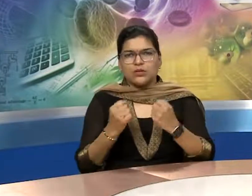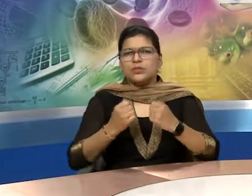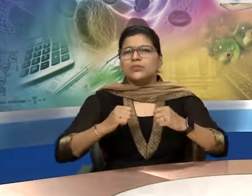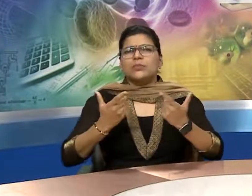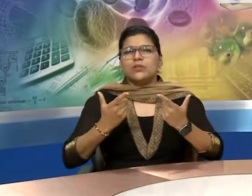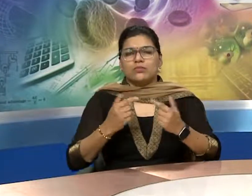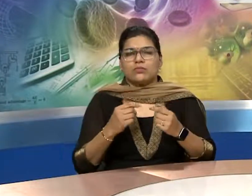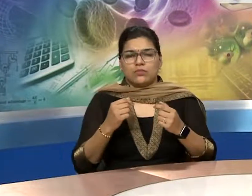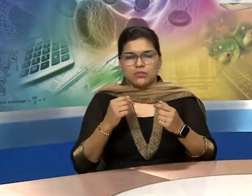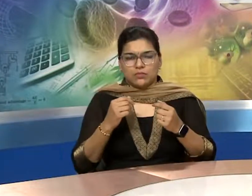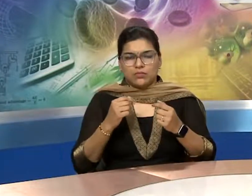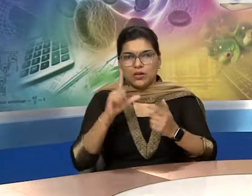This word is space.